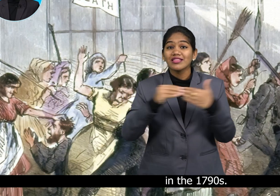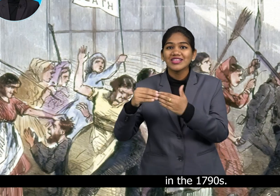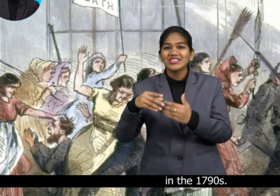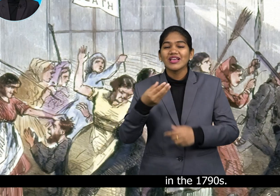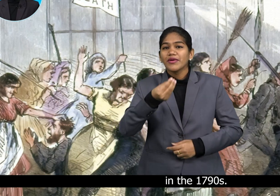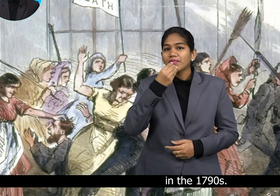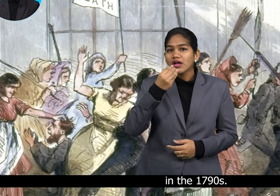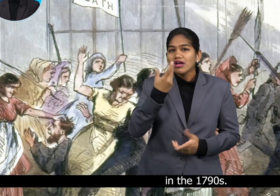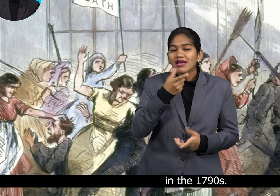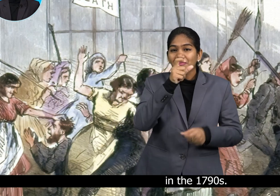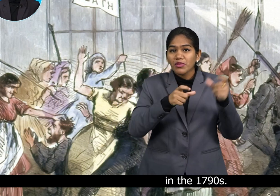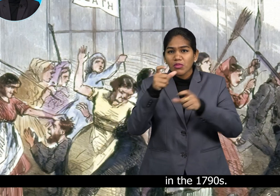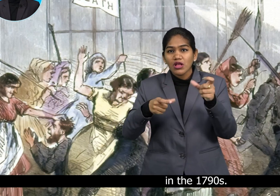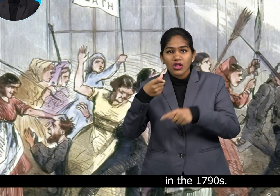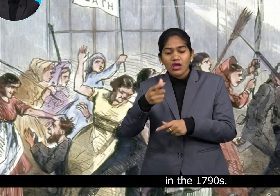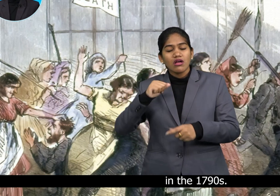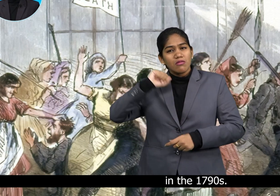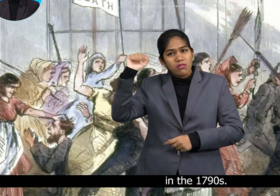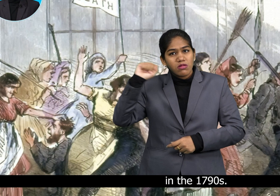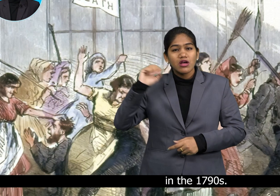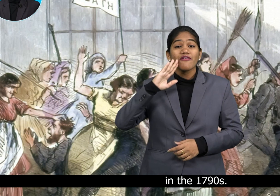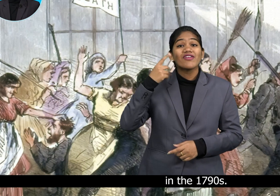the 1790s.